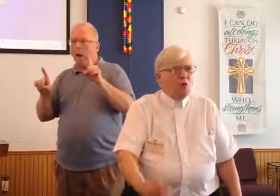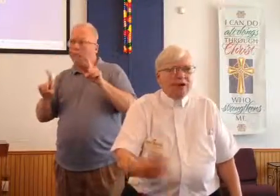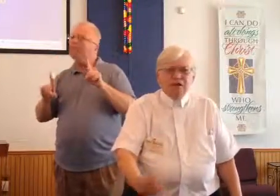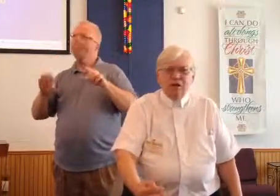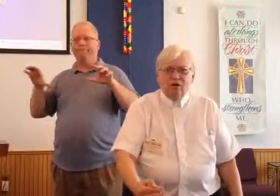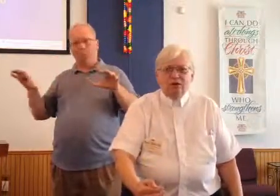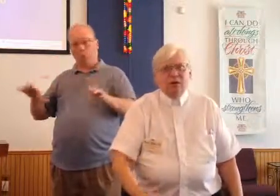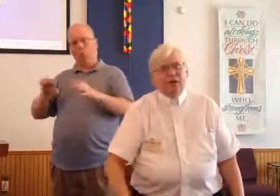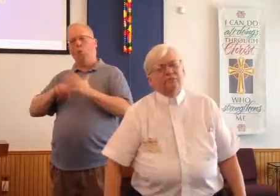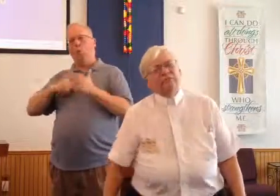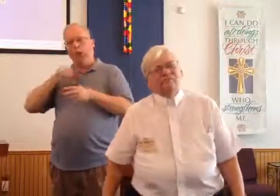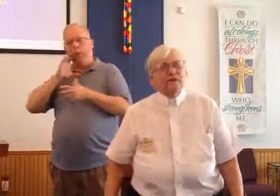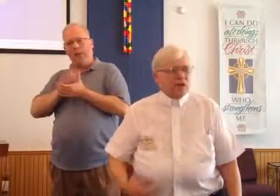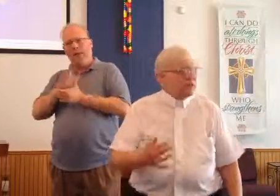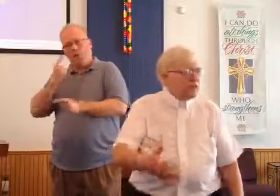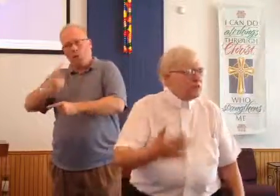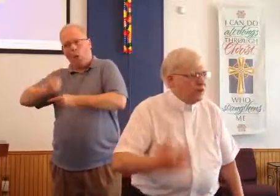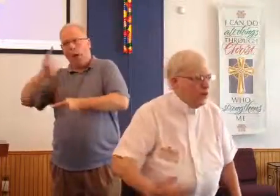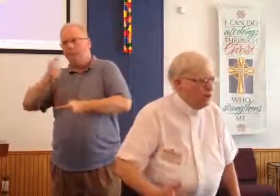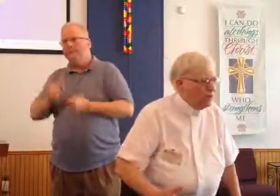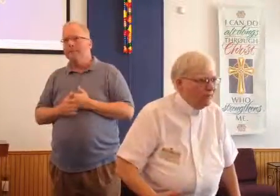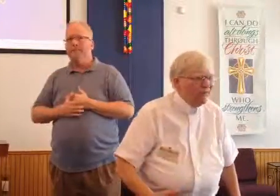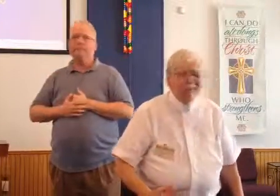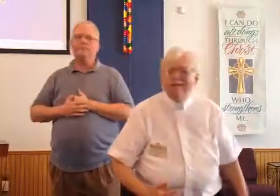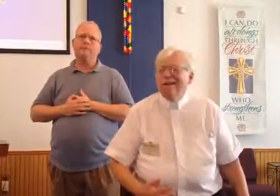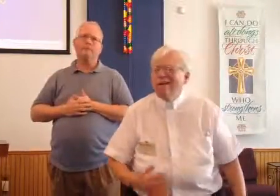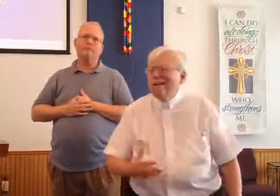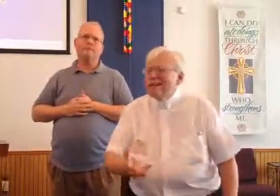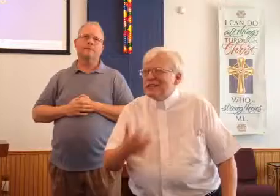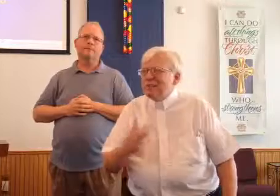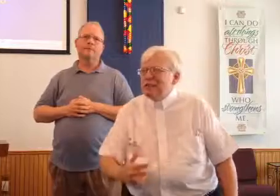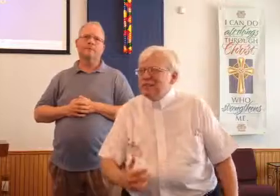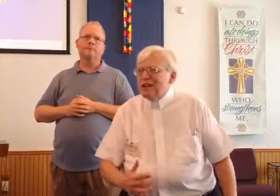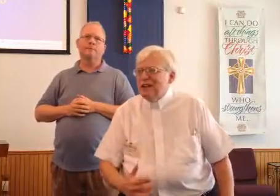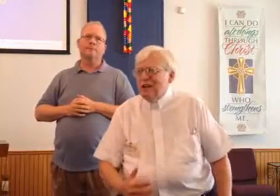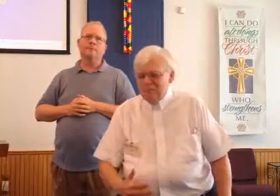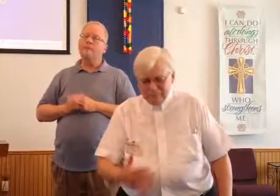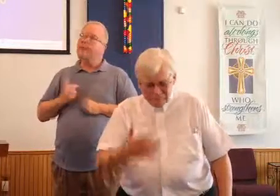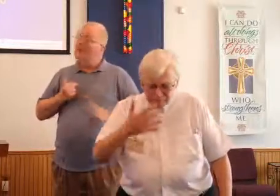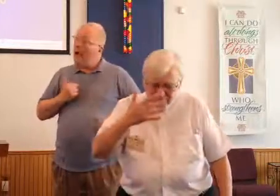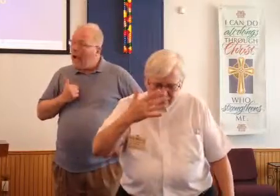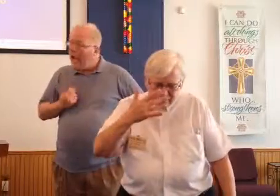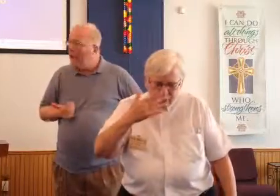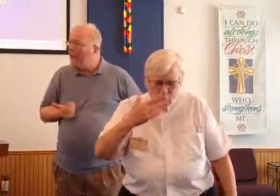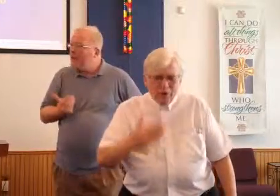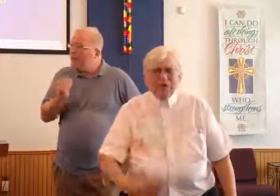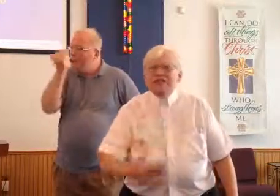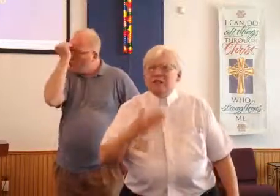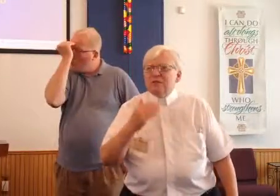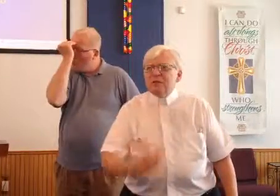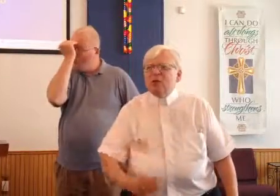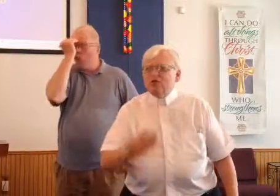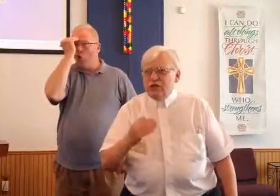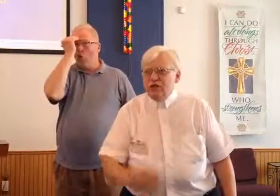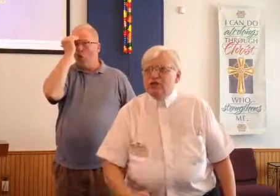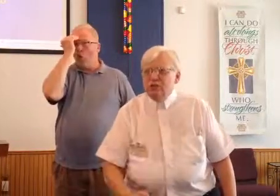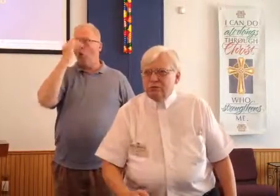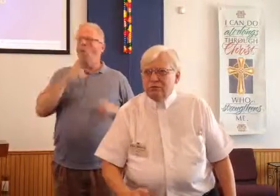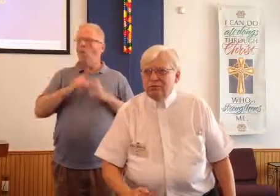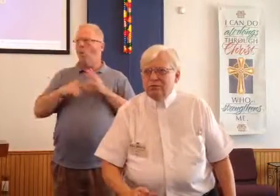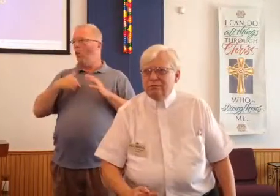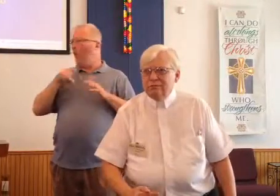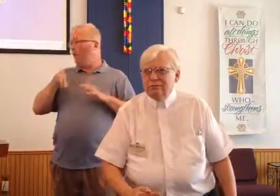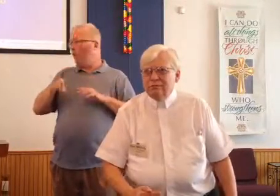I always know, well, sometimes I know. Sometimes I know what it is I'm supposed to